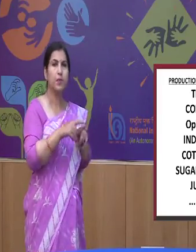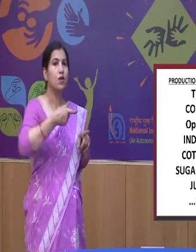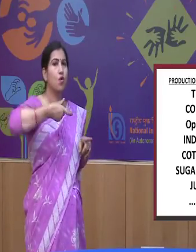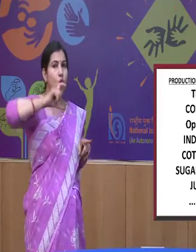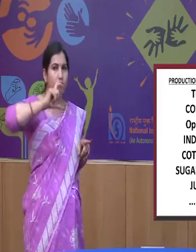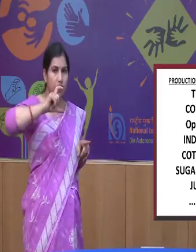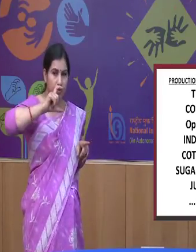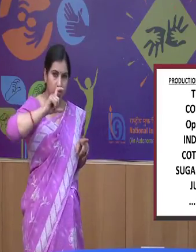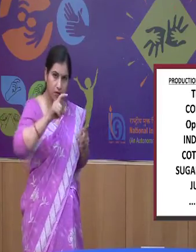coffee,